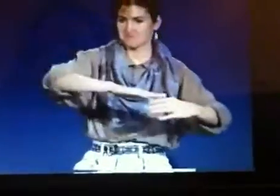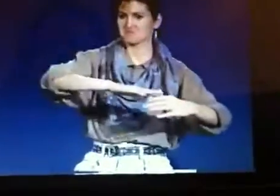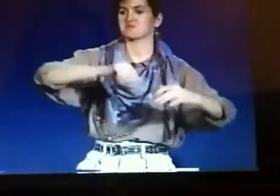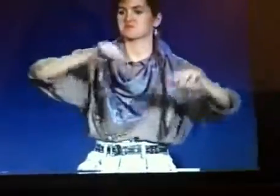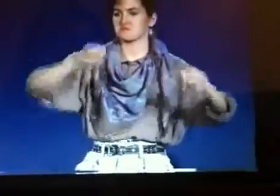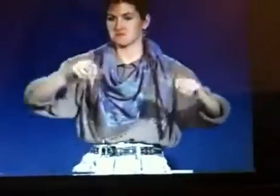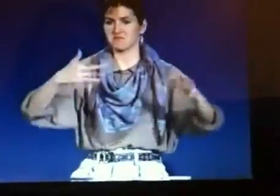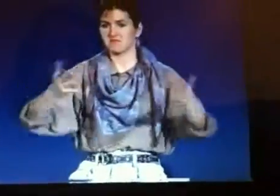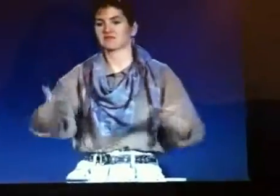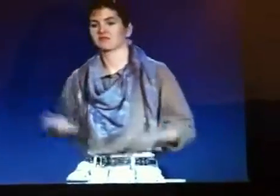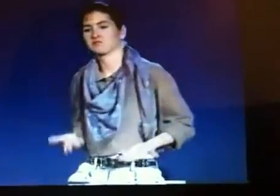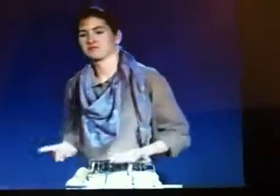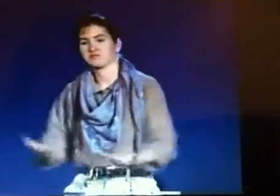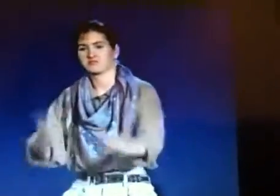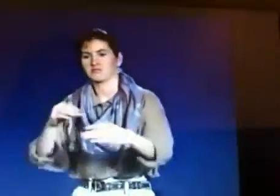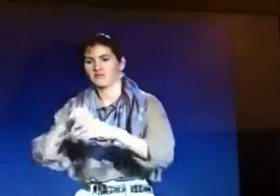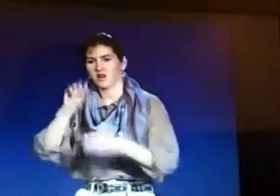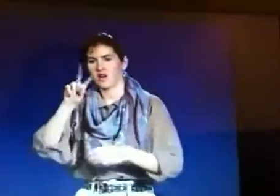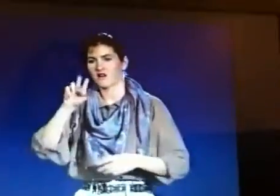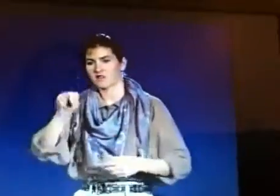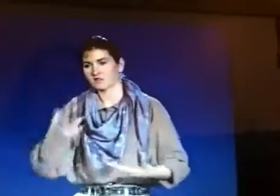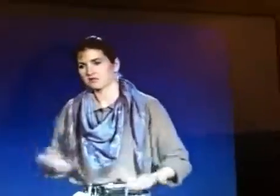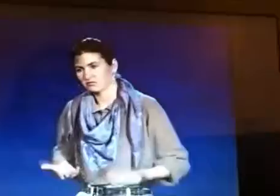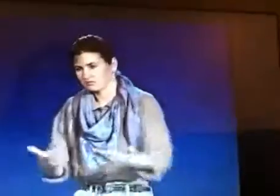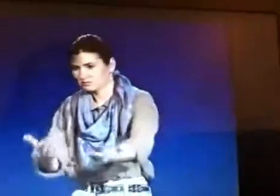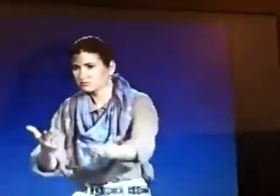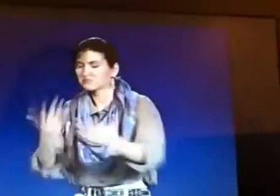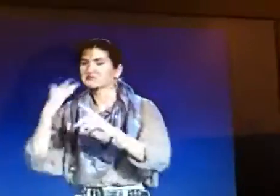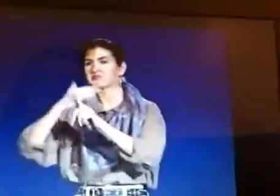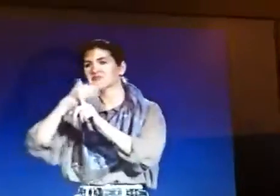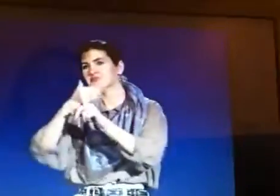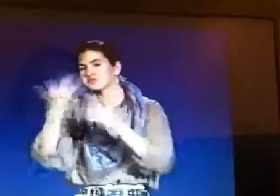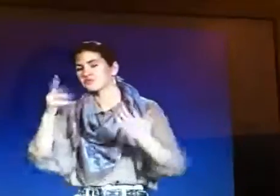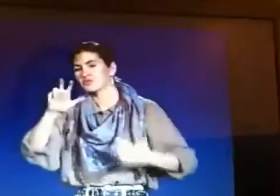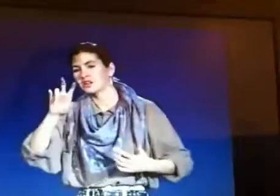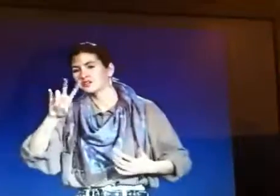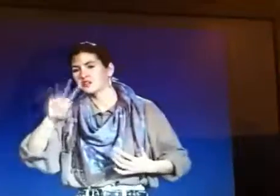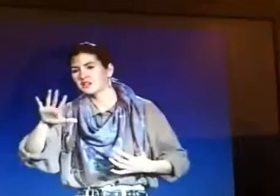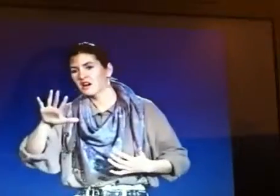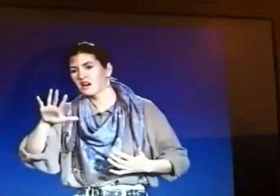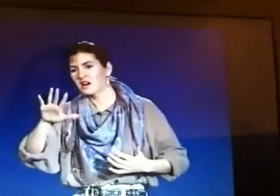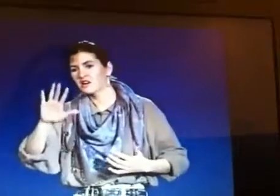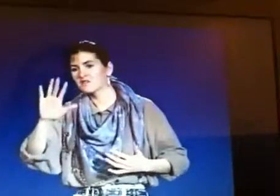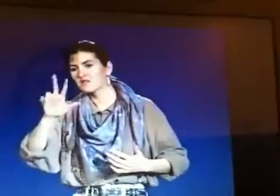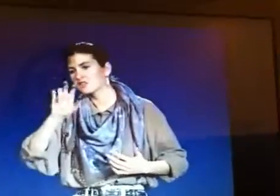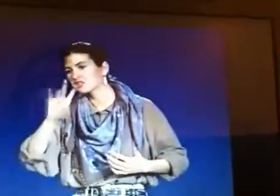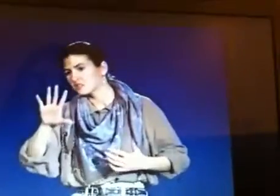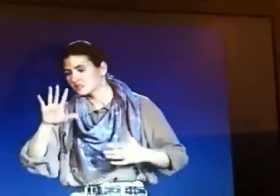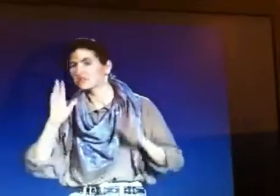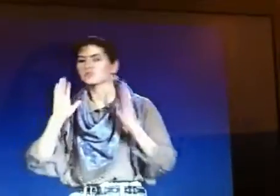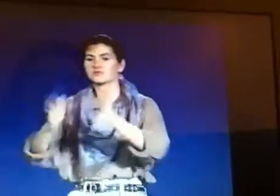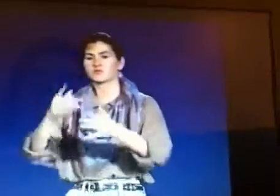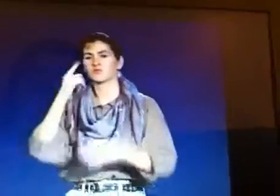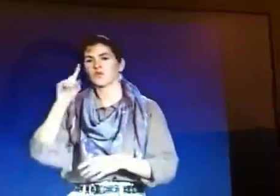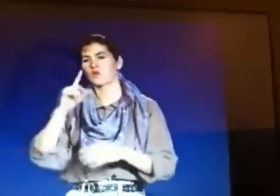And then you're going to need a cover. So go ahead and put it in the oven. I would say